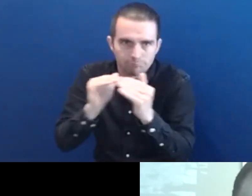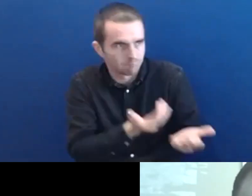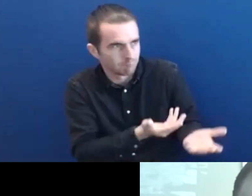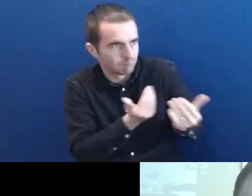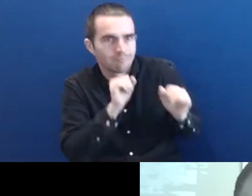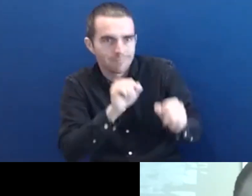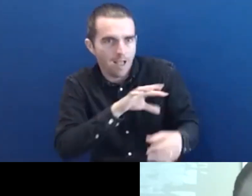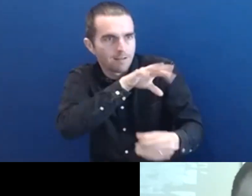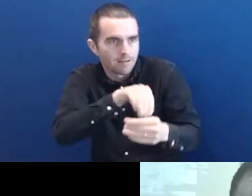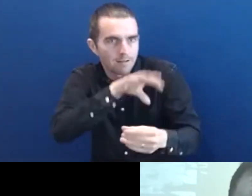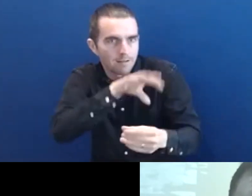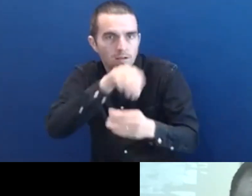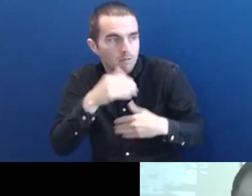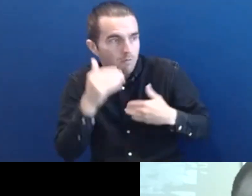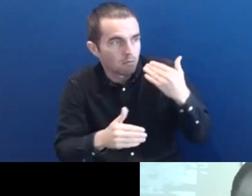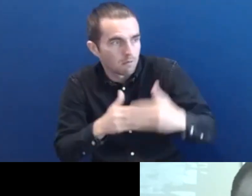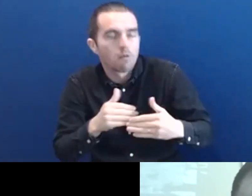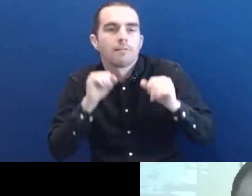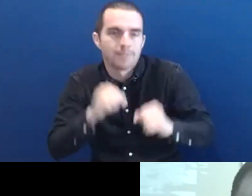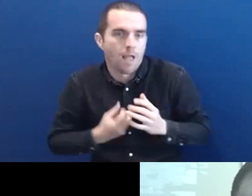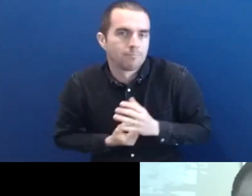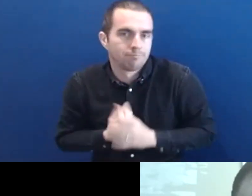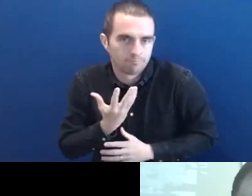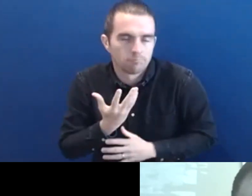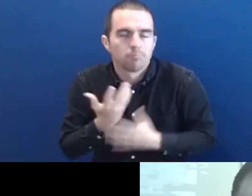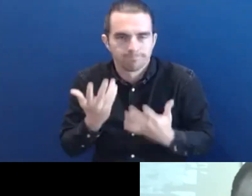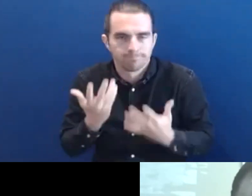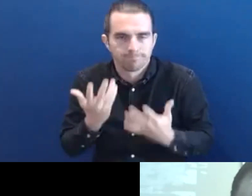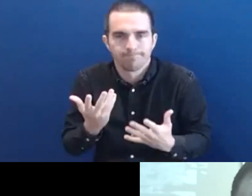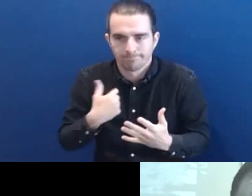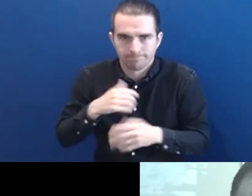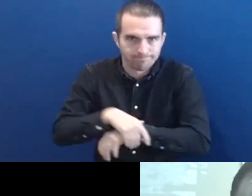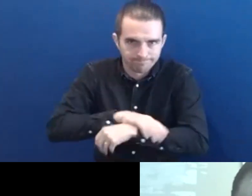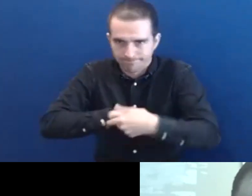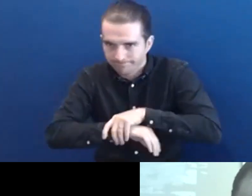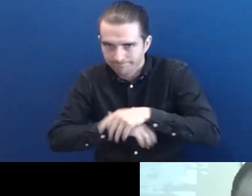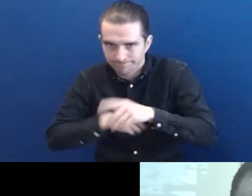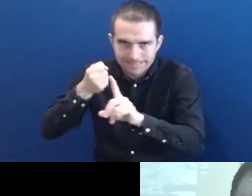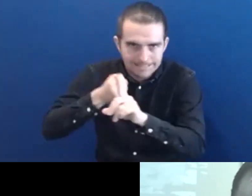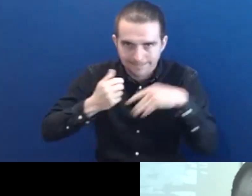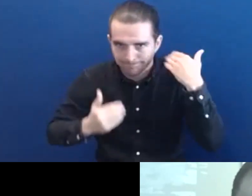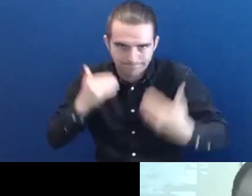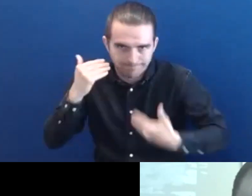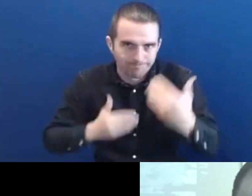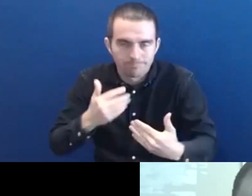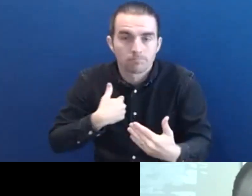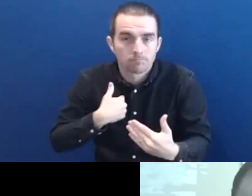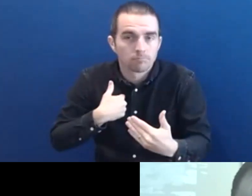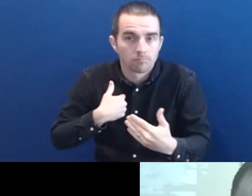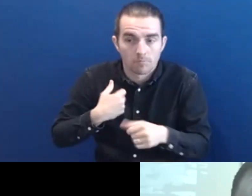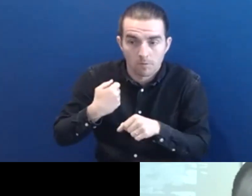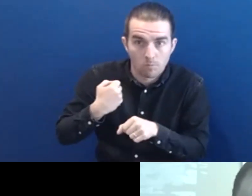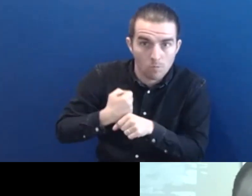to see that people with disabilities are fully involved in a civic space